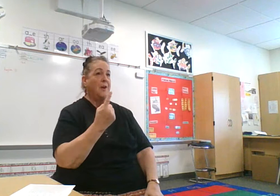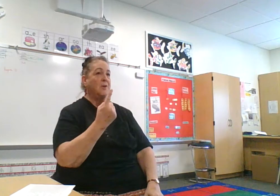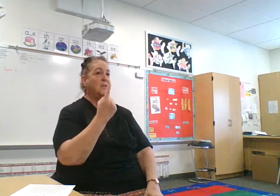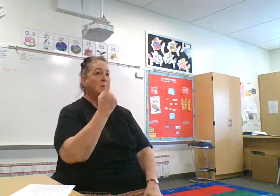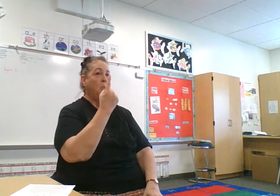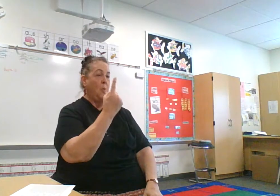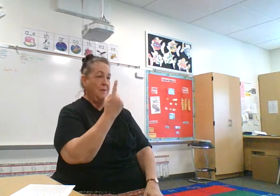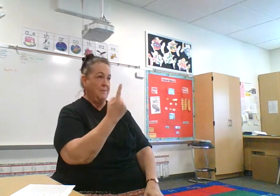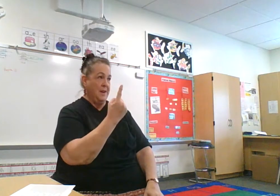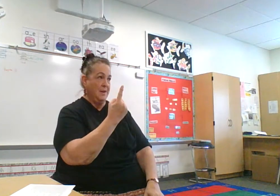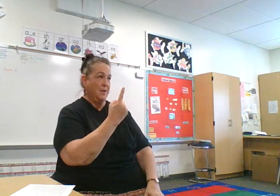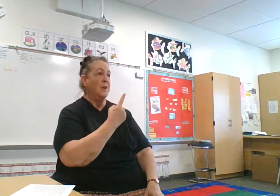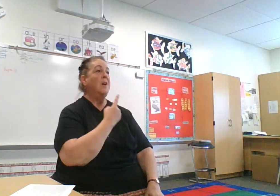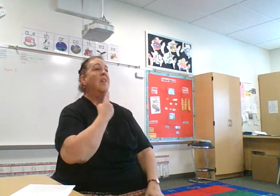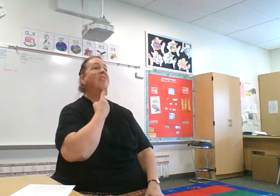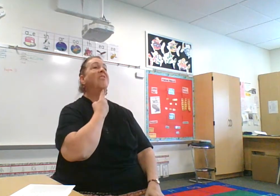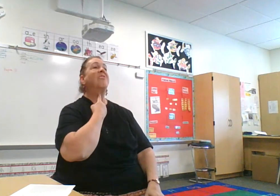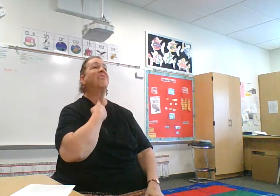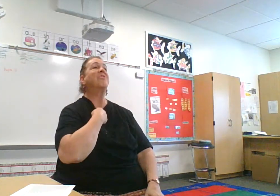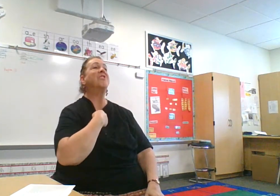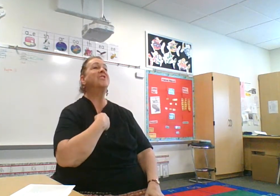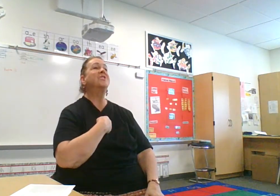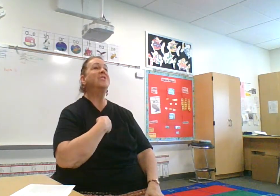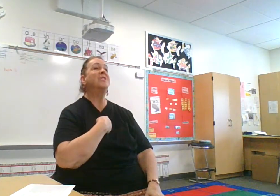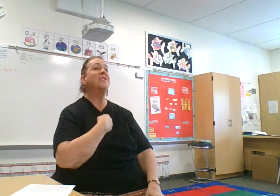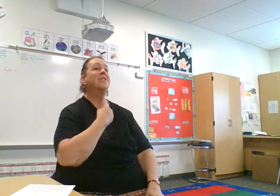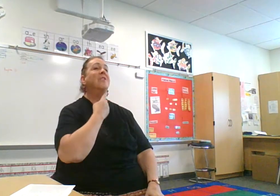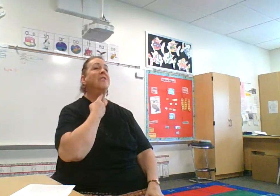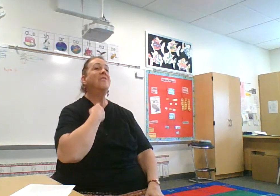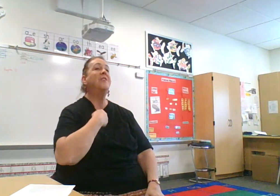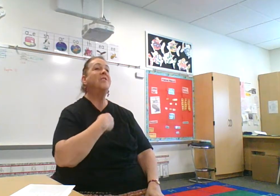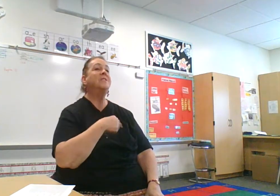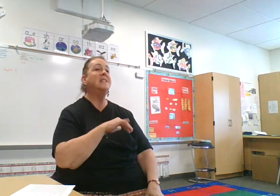thirst is one finger. Thirst. Thirsty.